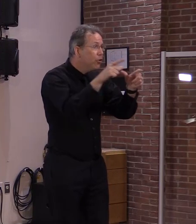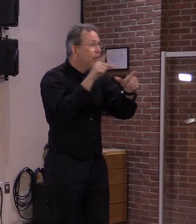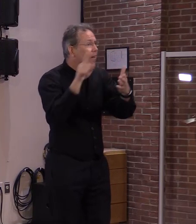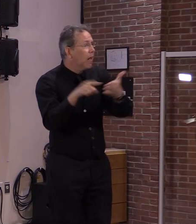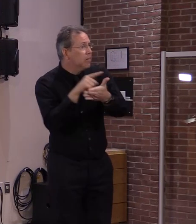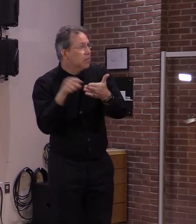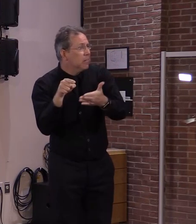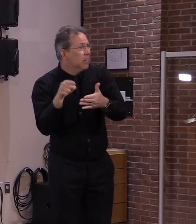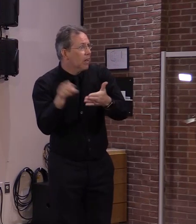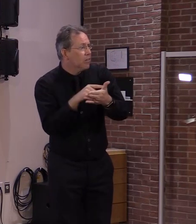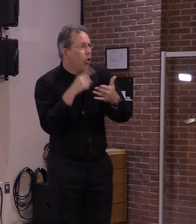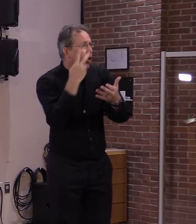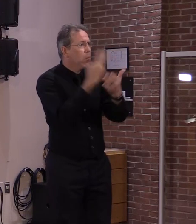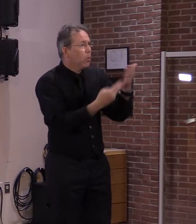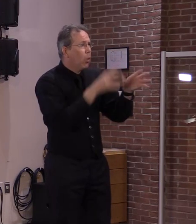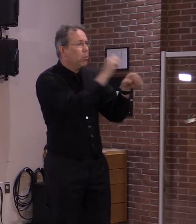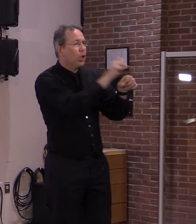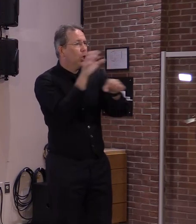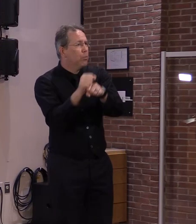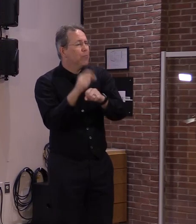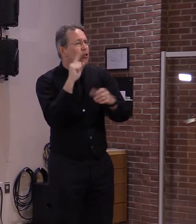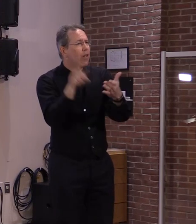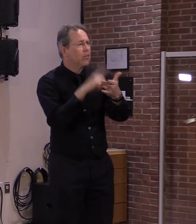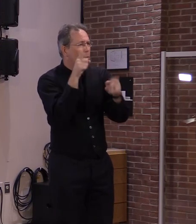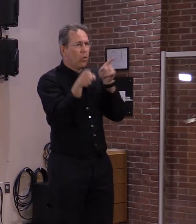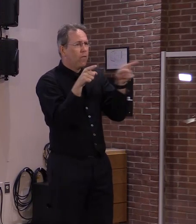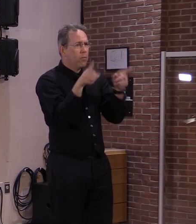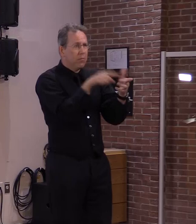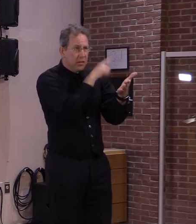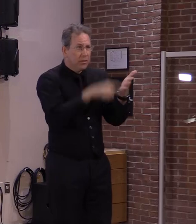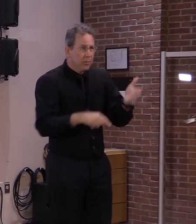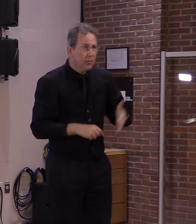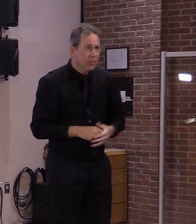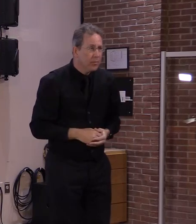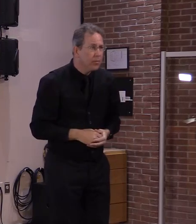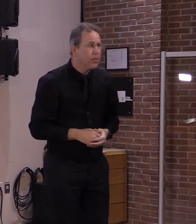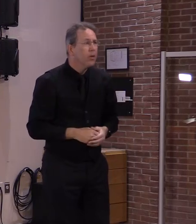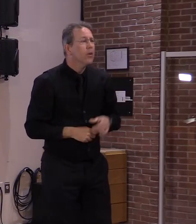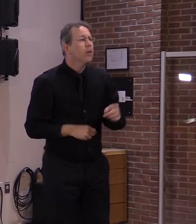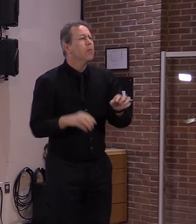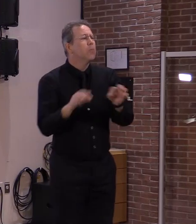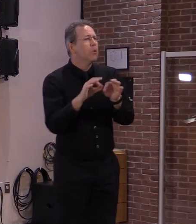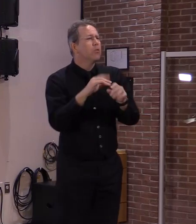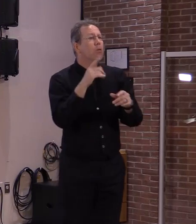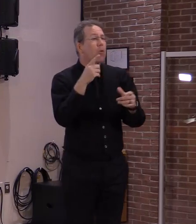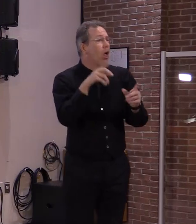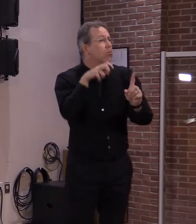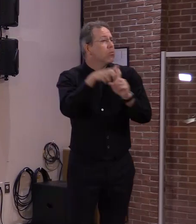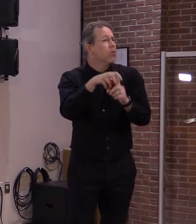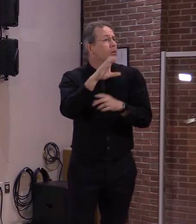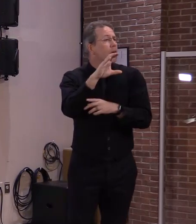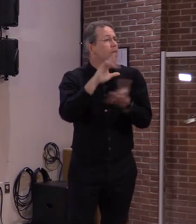locations that they're vaccinating, so I would make sure to look there too. Thank you.